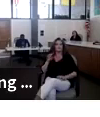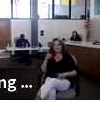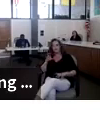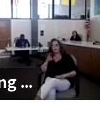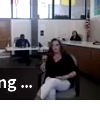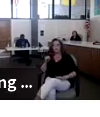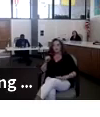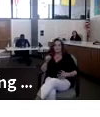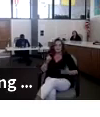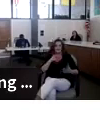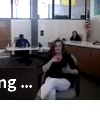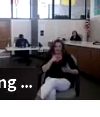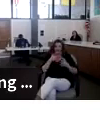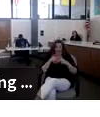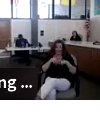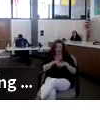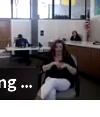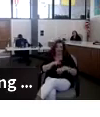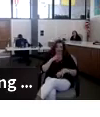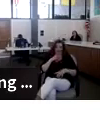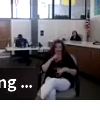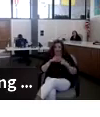everything?